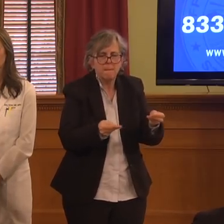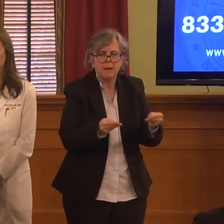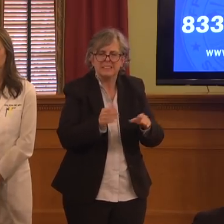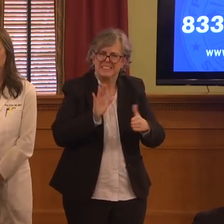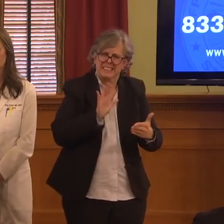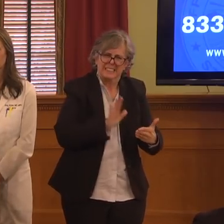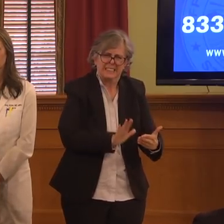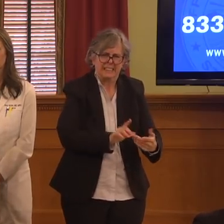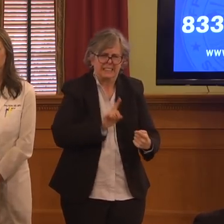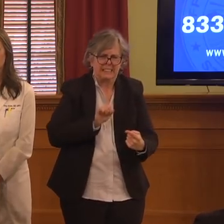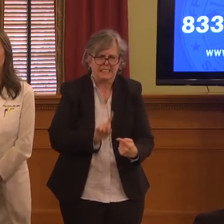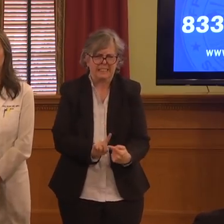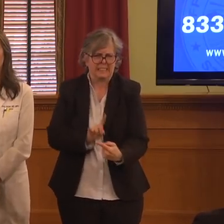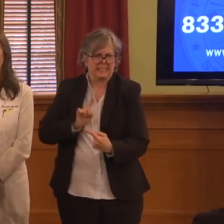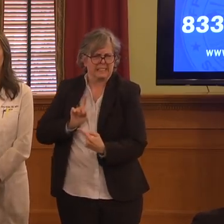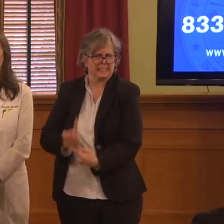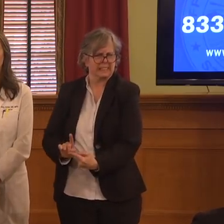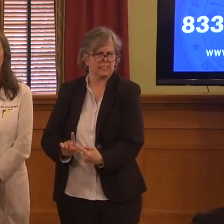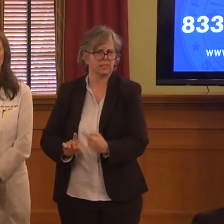this virus.